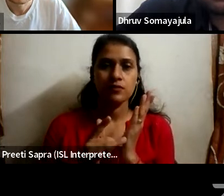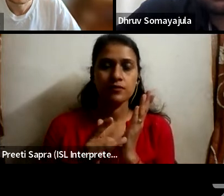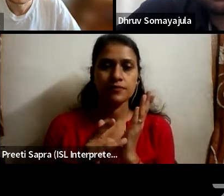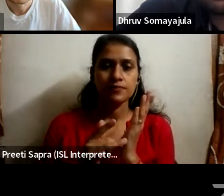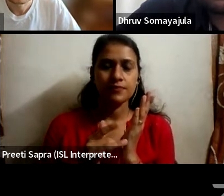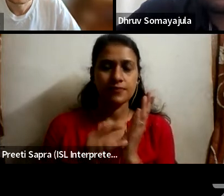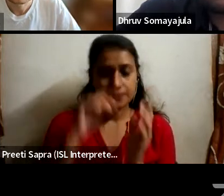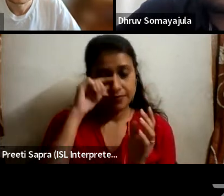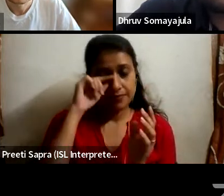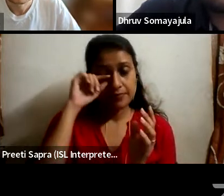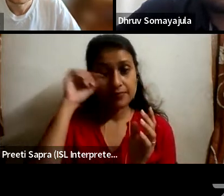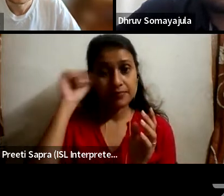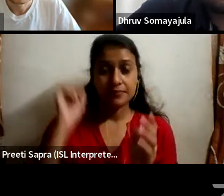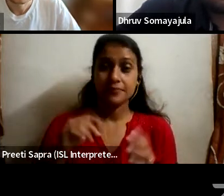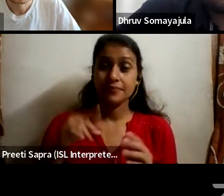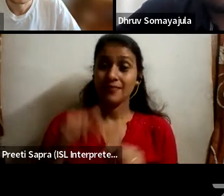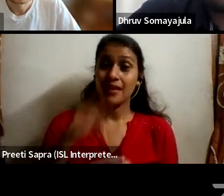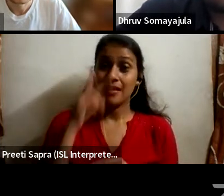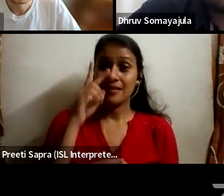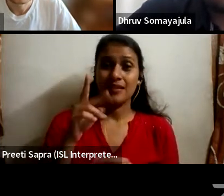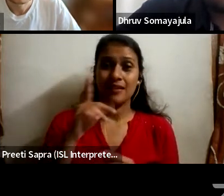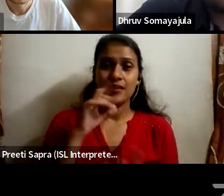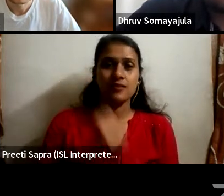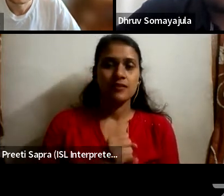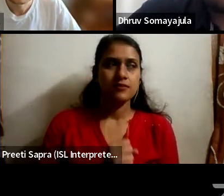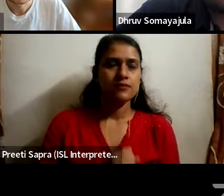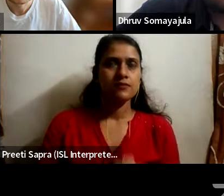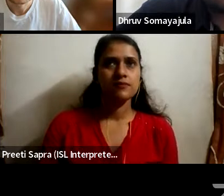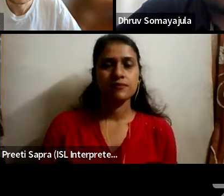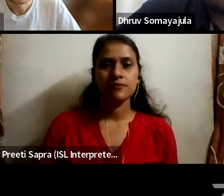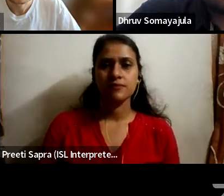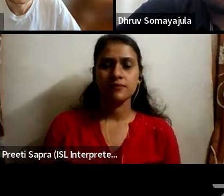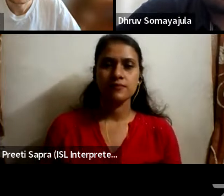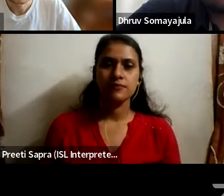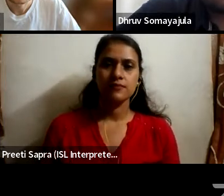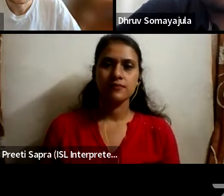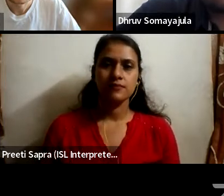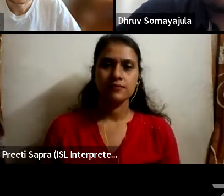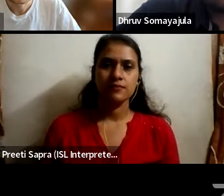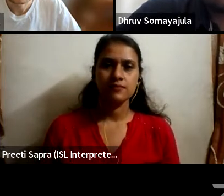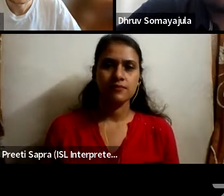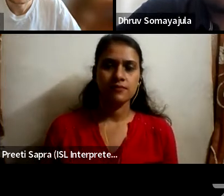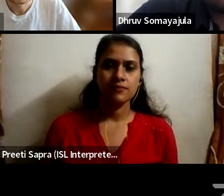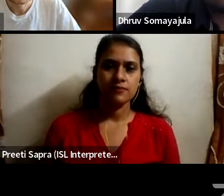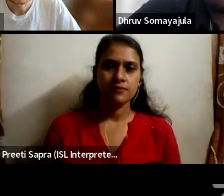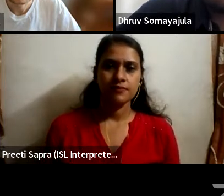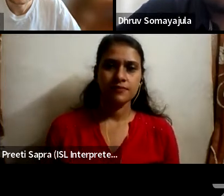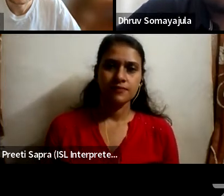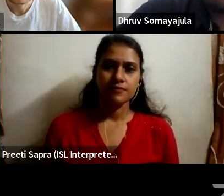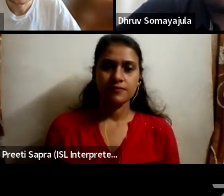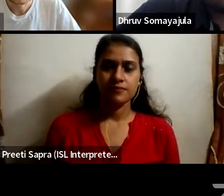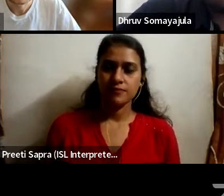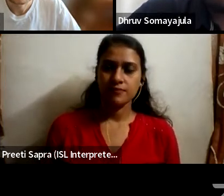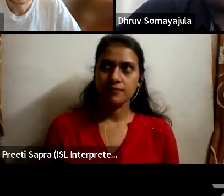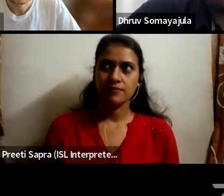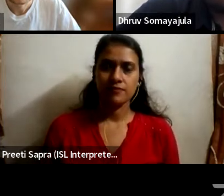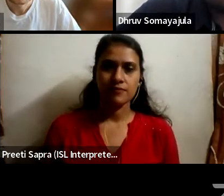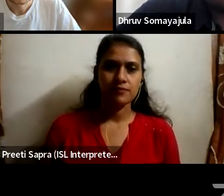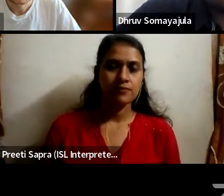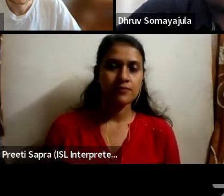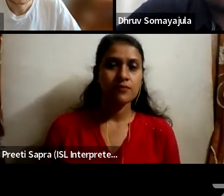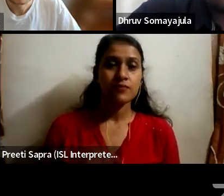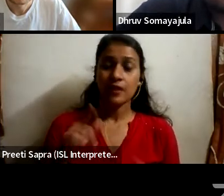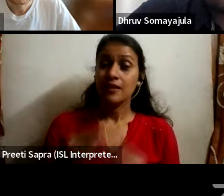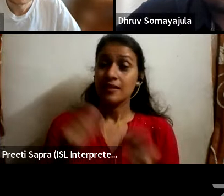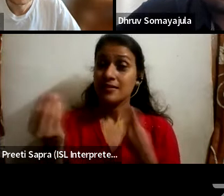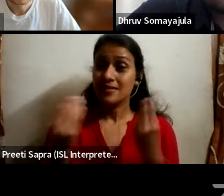And the reason I raise that as an example is that I think points more and more to the need for why like certain practices in some of these